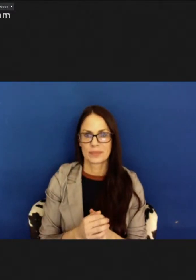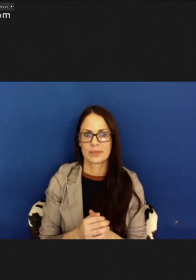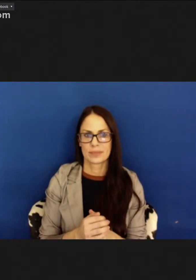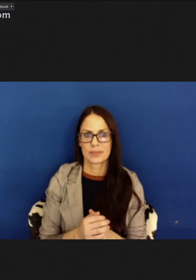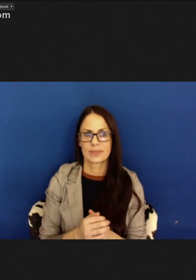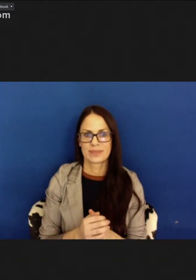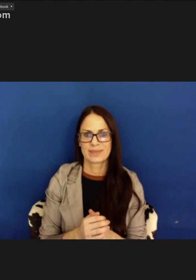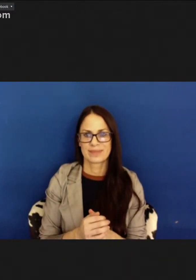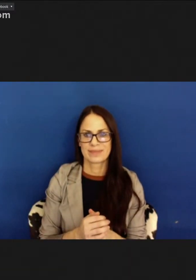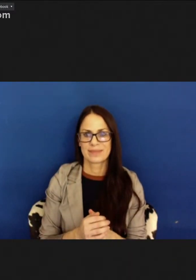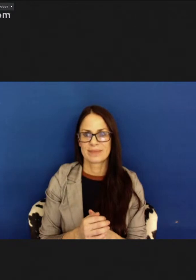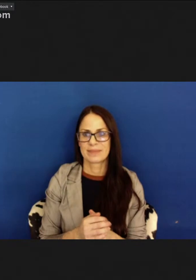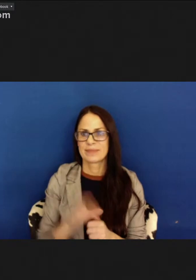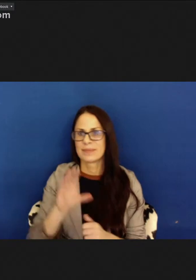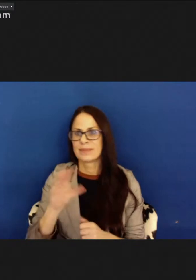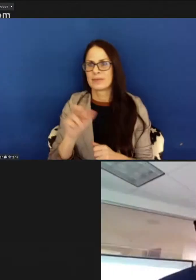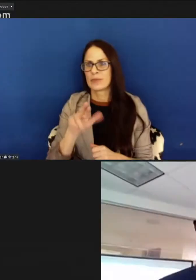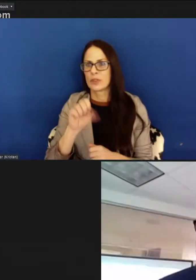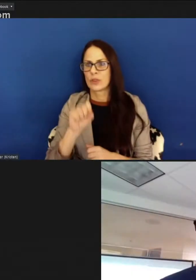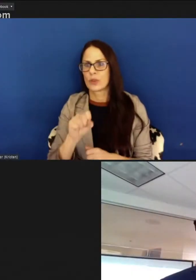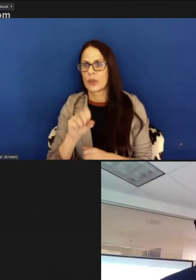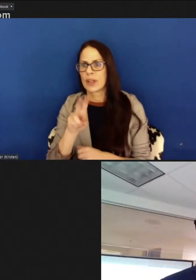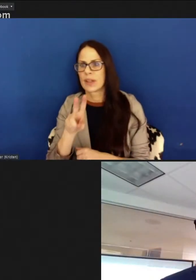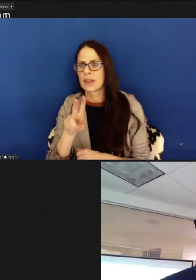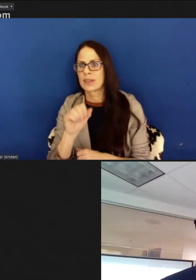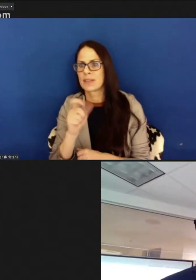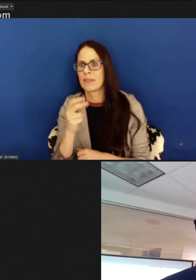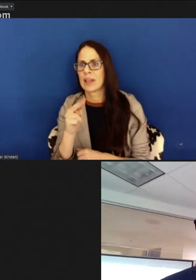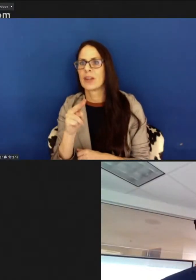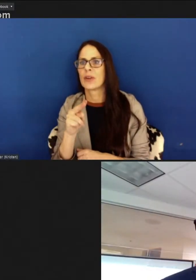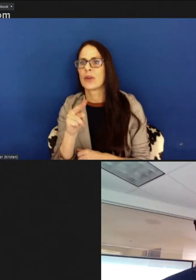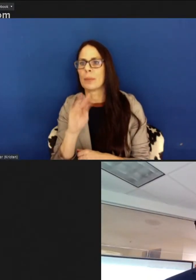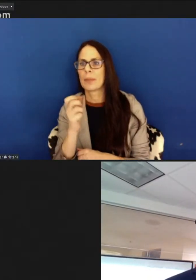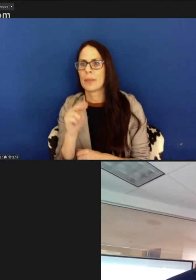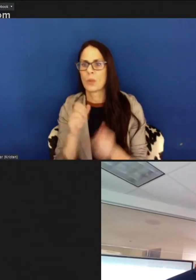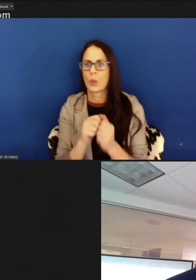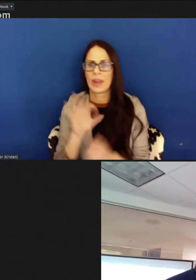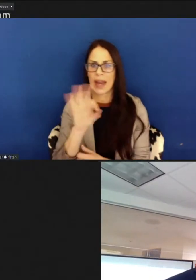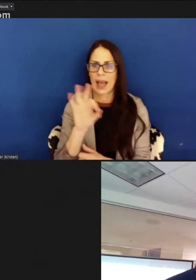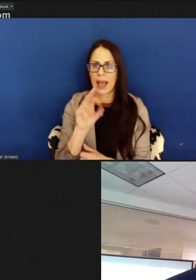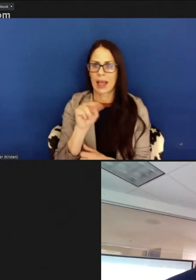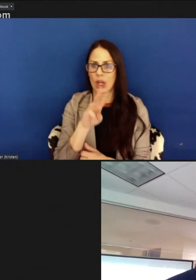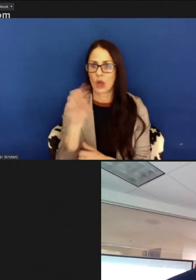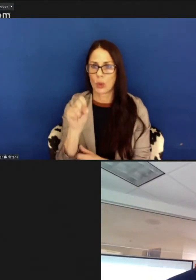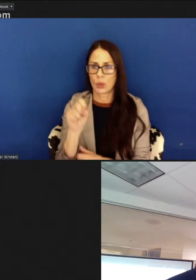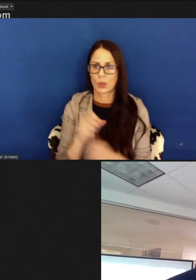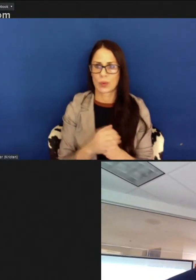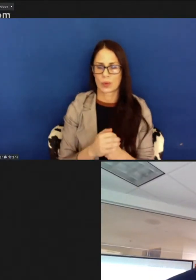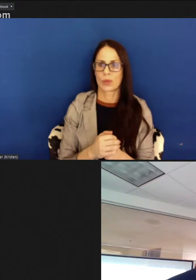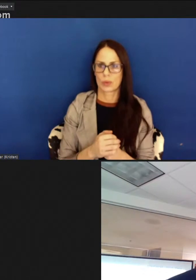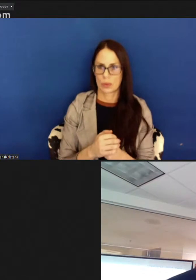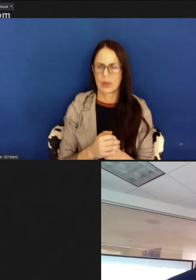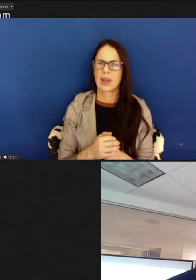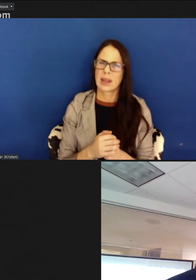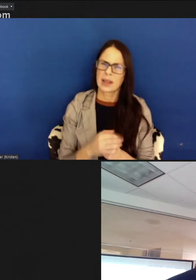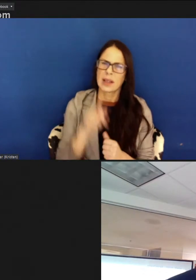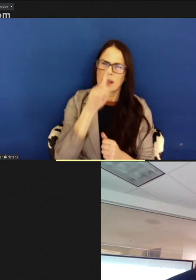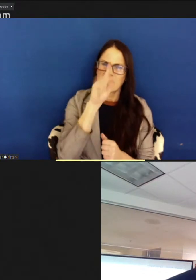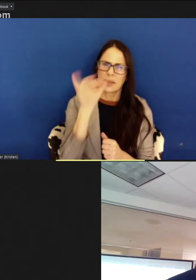Let's go to Chris Vanderveen. Go ahead, Chris. Chris Vanderveen with 9 News. It looks as